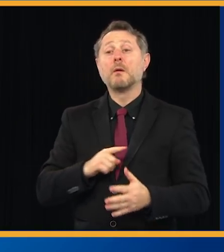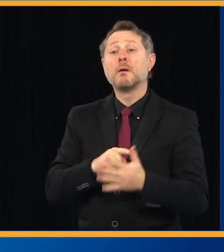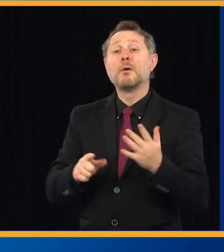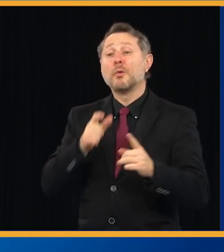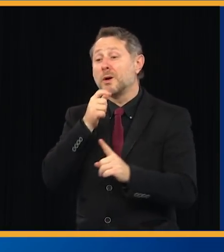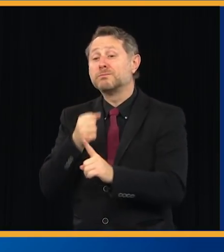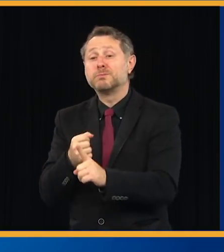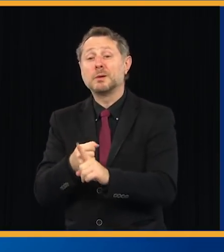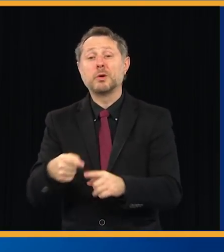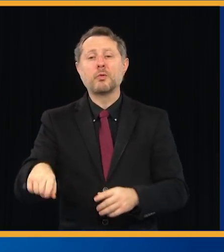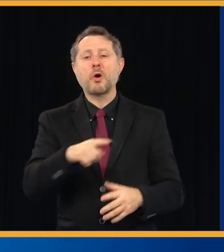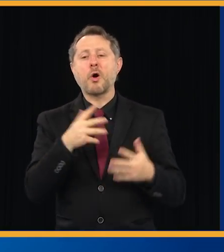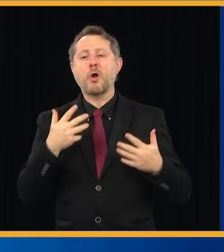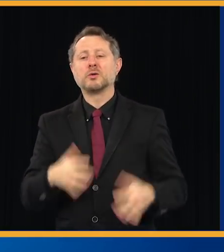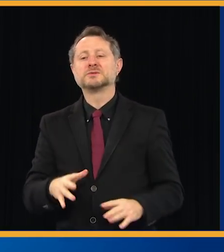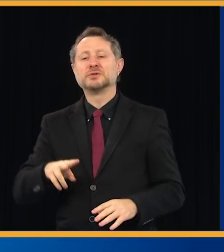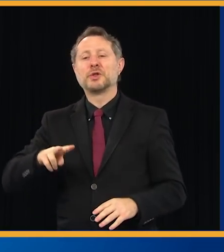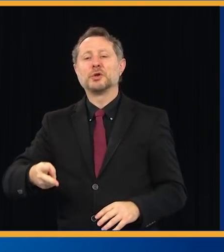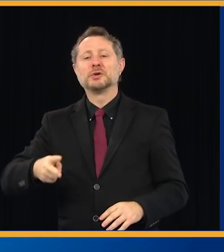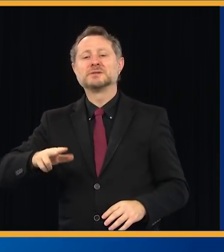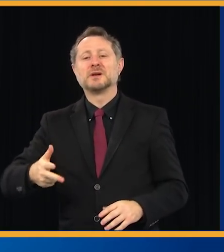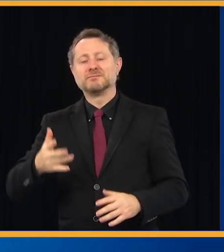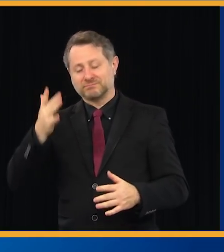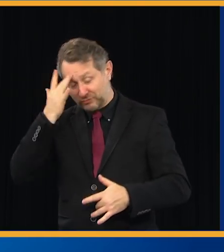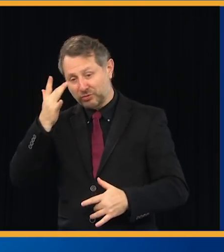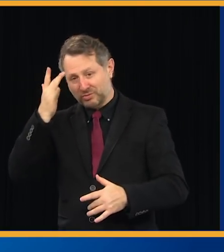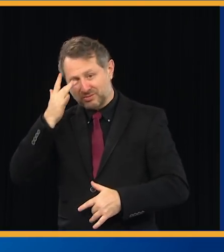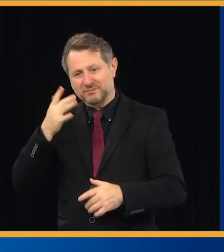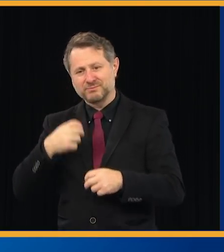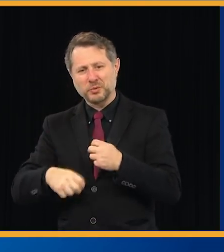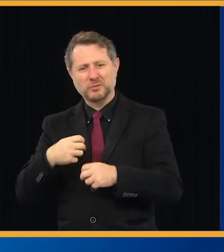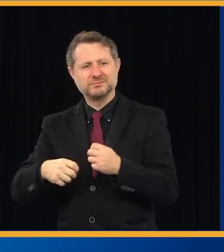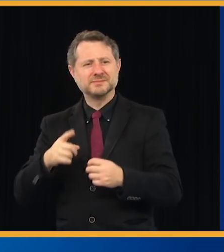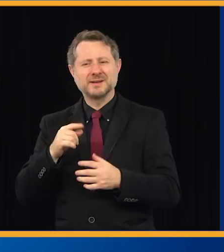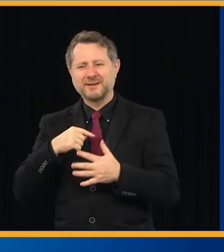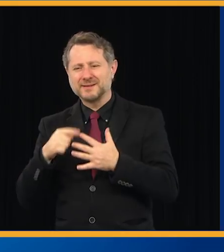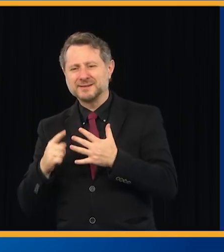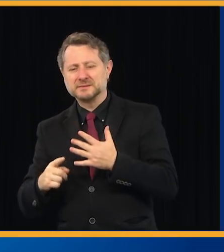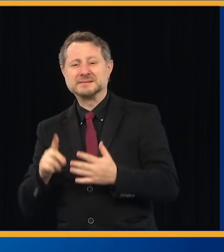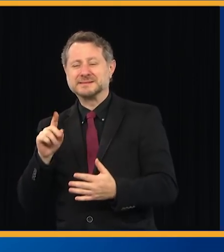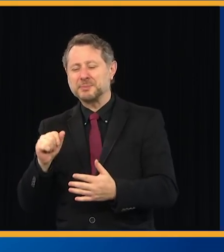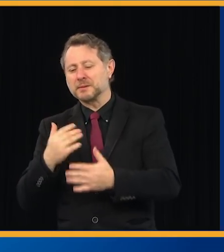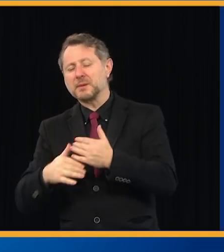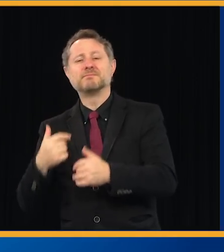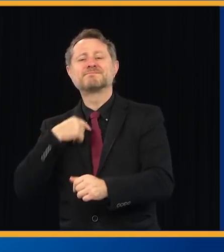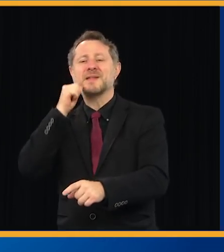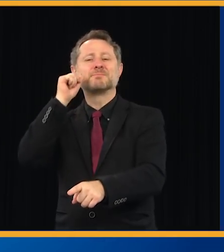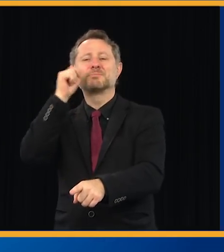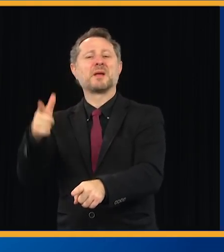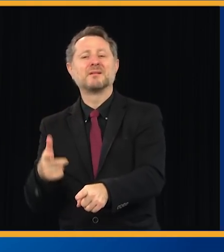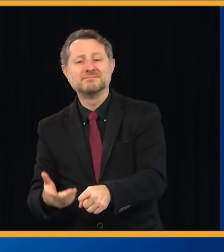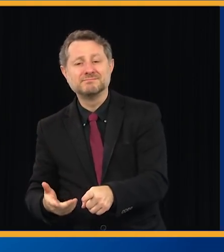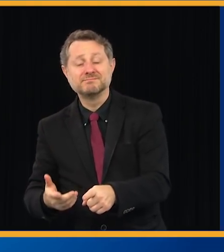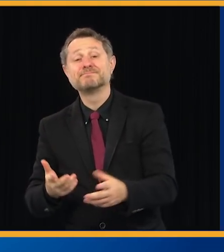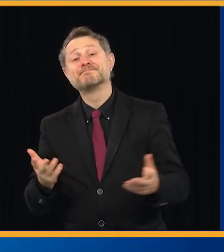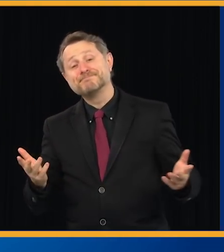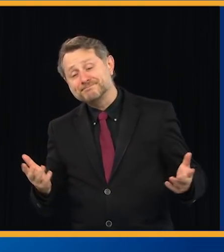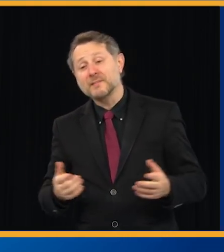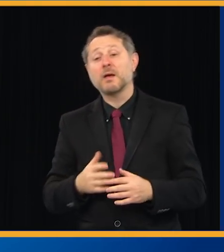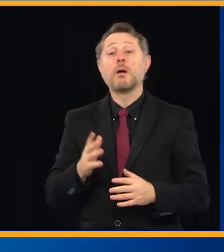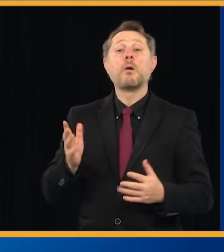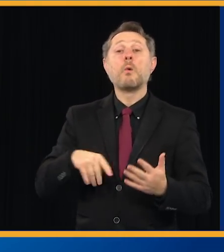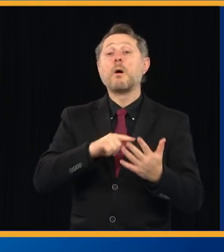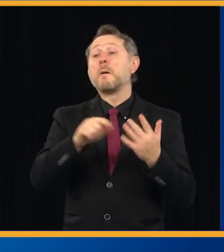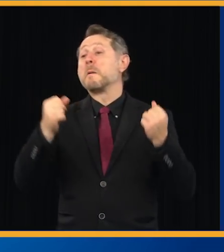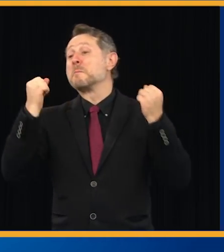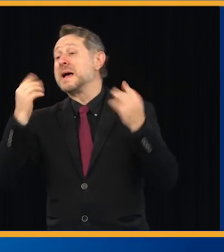we understand, which is not a surprise. This is a surprise. Overwhelmingly, the people were at home. Where